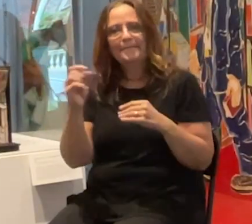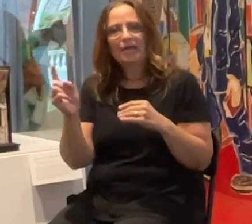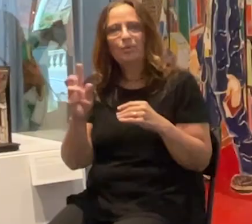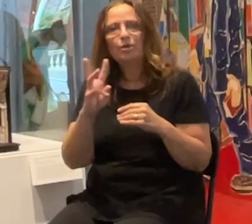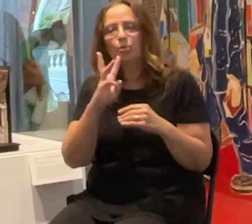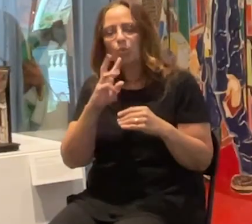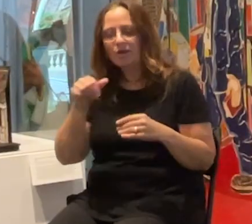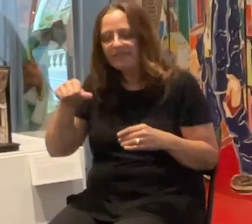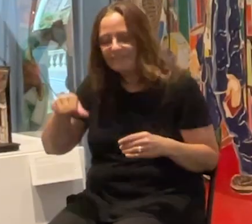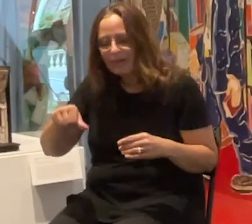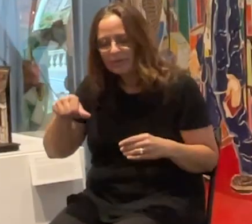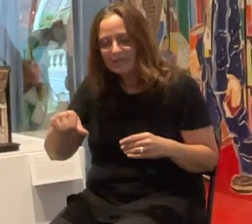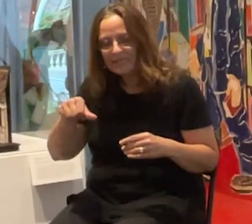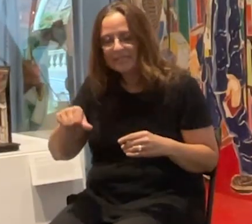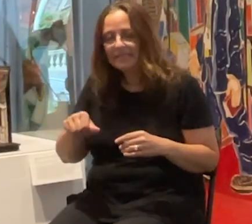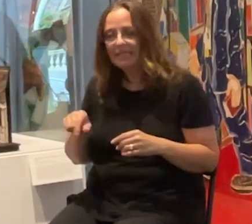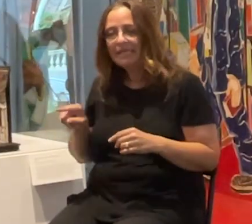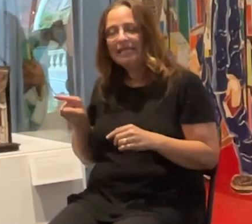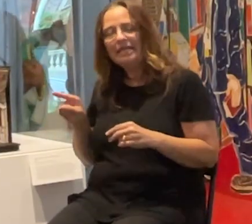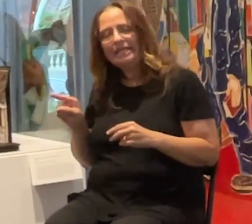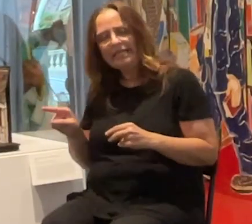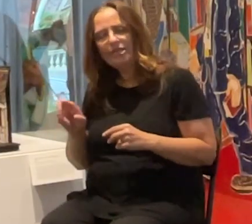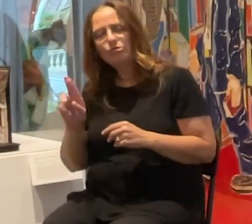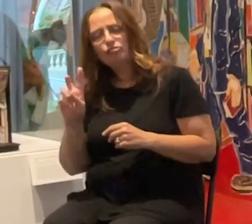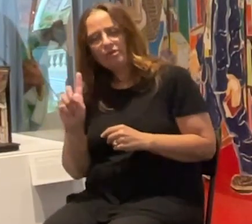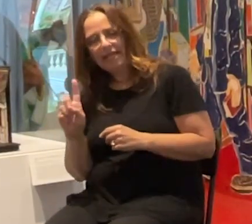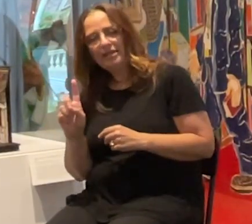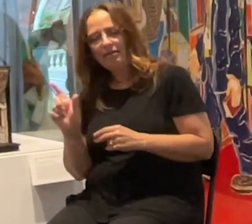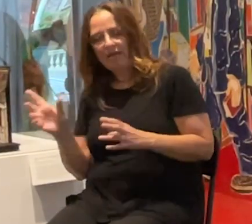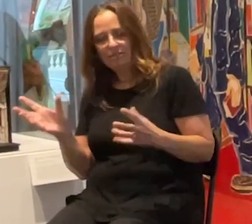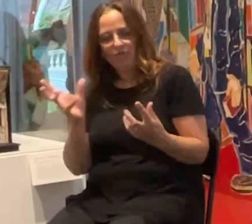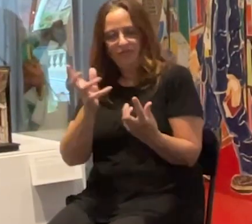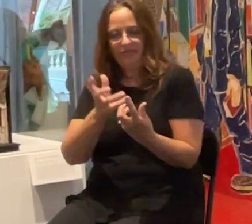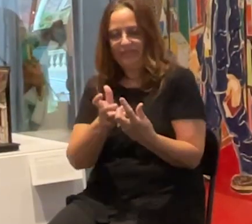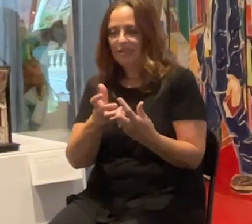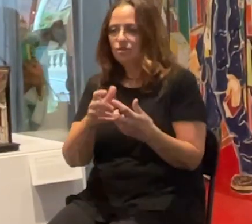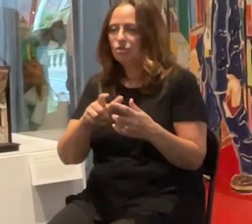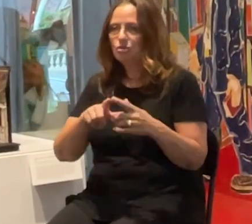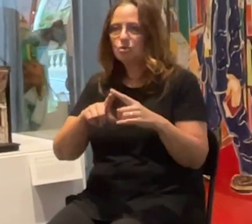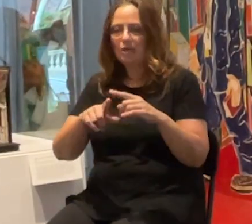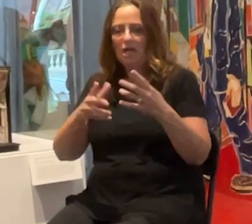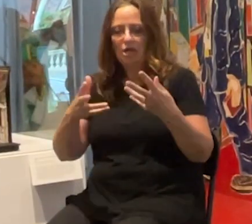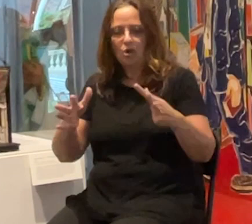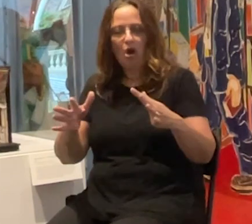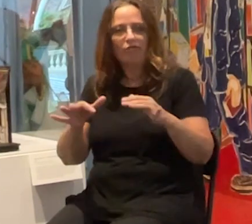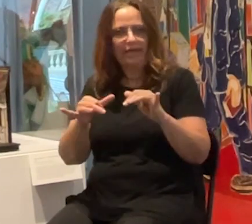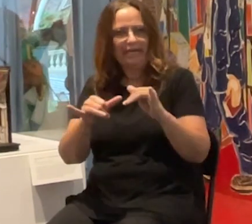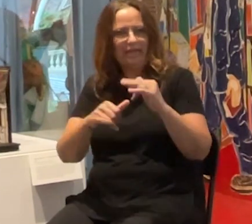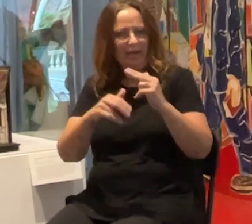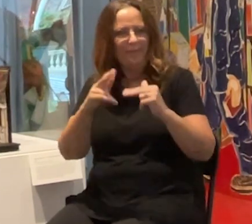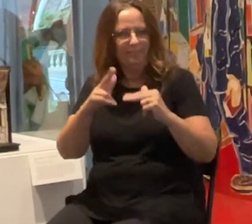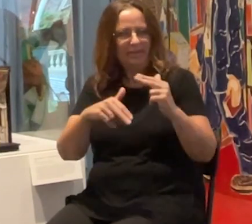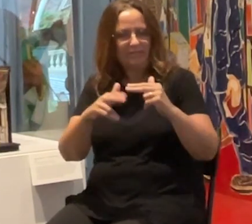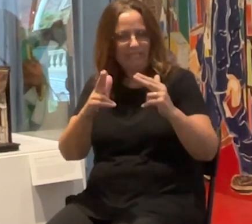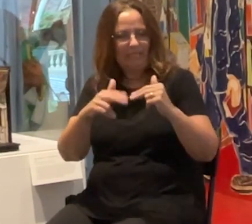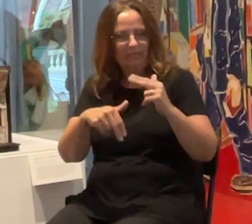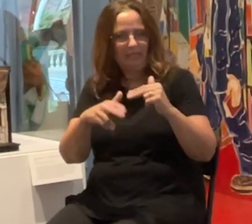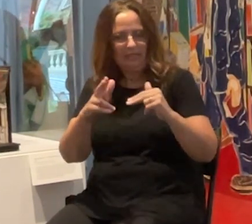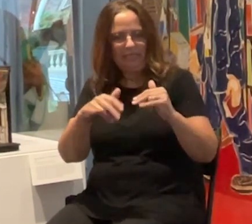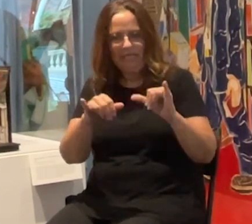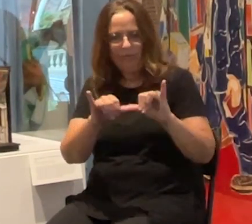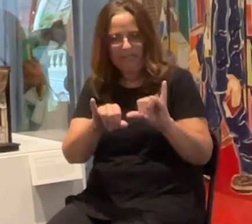water fountain was, because he was having to fit it into an architectural space where it was going to stay, where like Ruckus Men